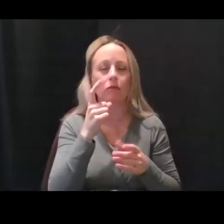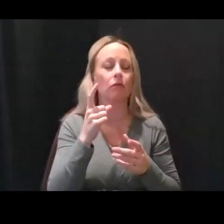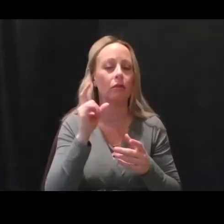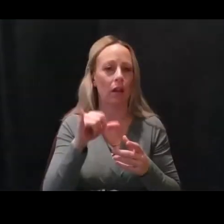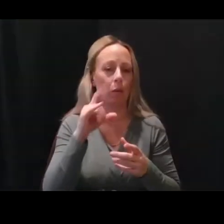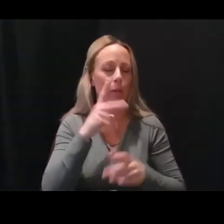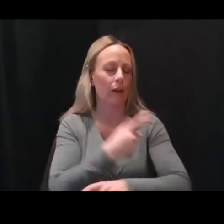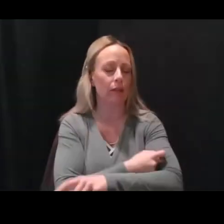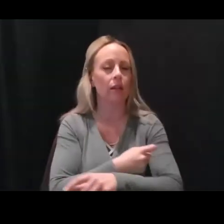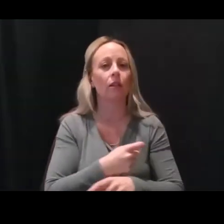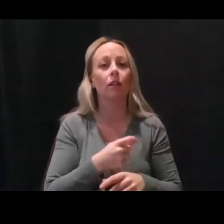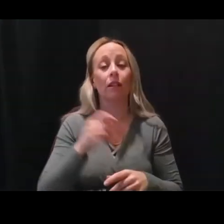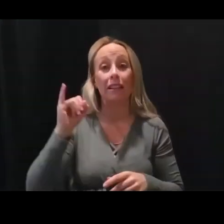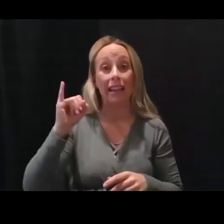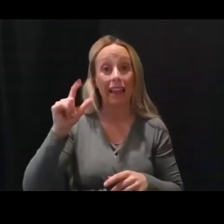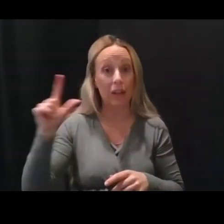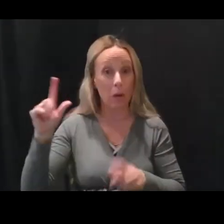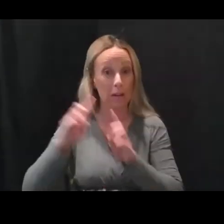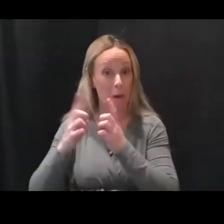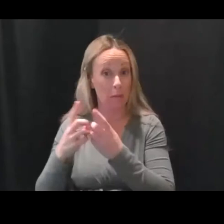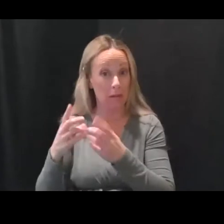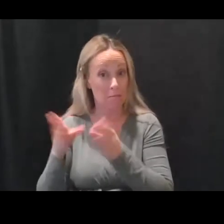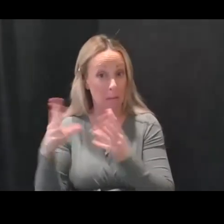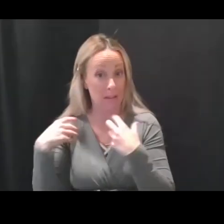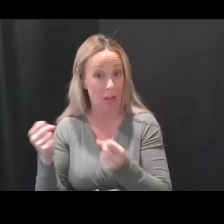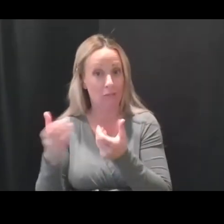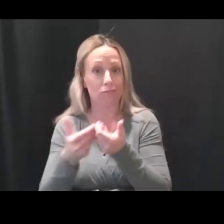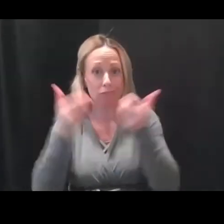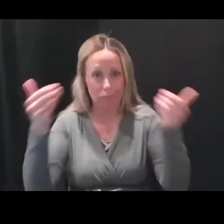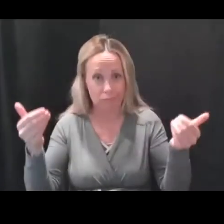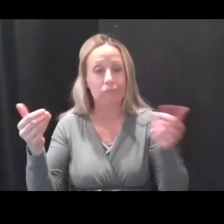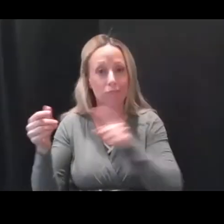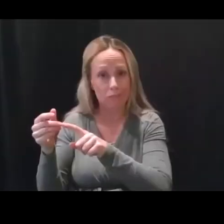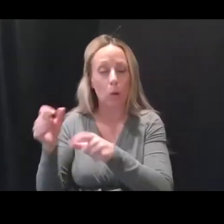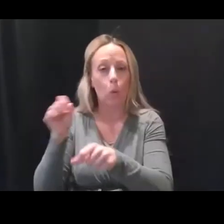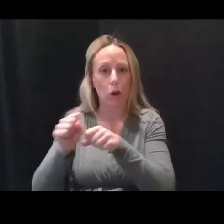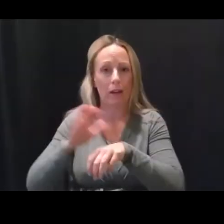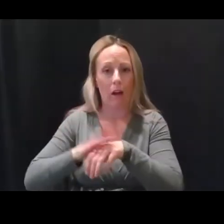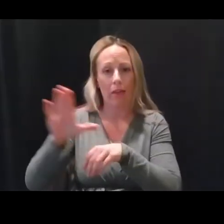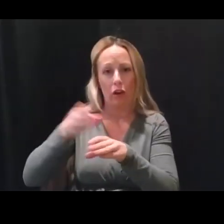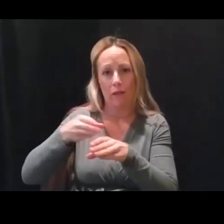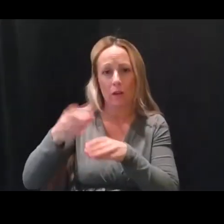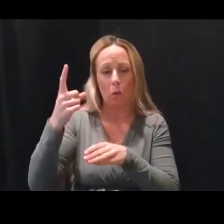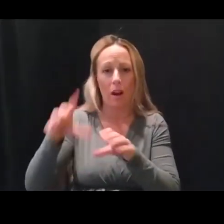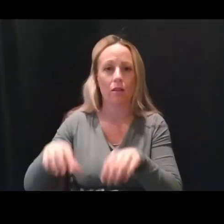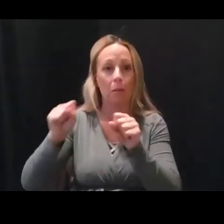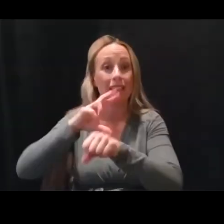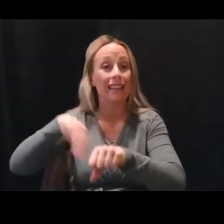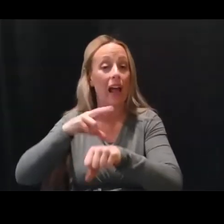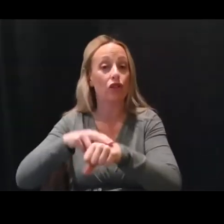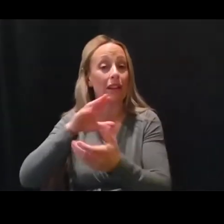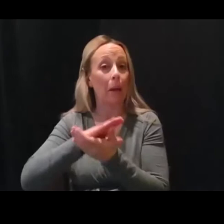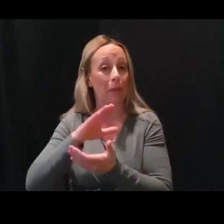vaccinated. The Illinois Department of Public Health is also working on its phased approach. It's adopting the National Academies of